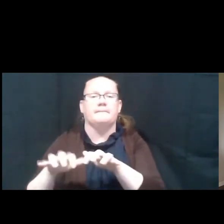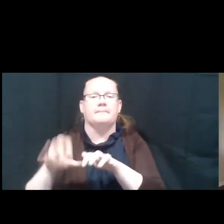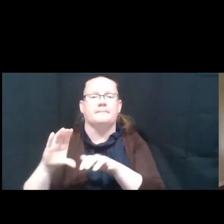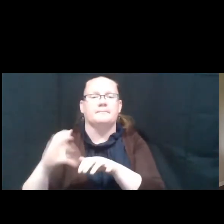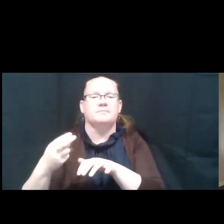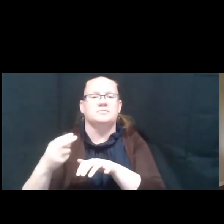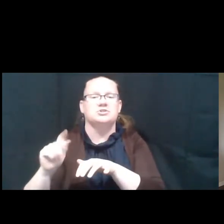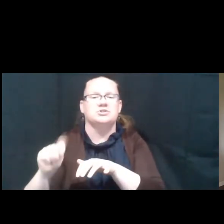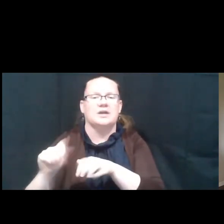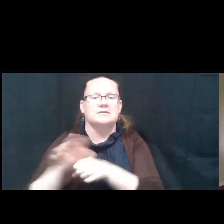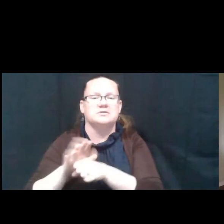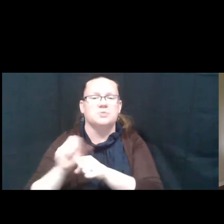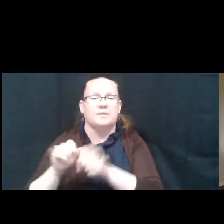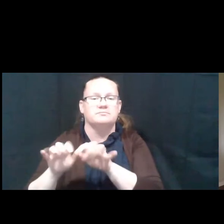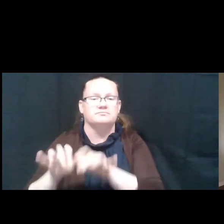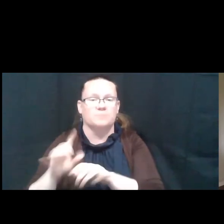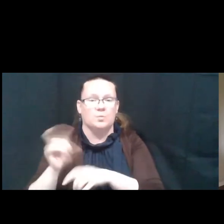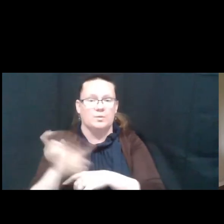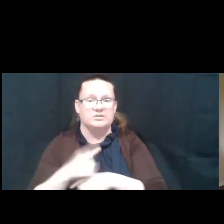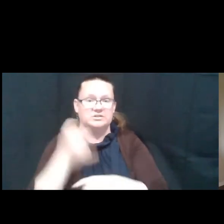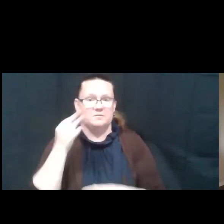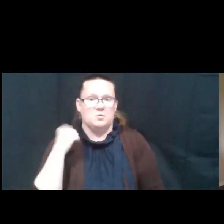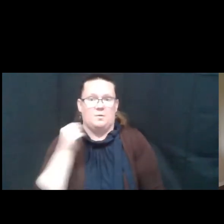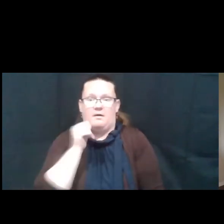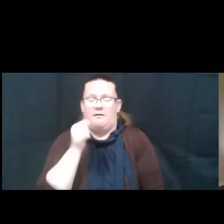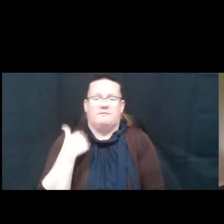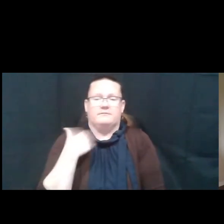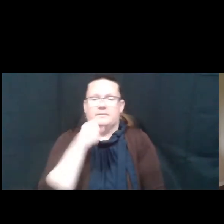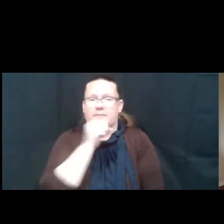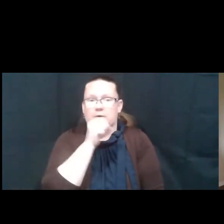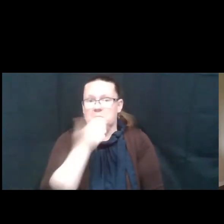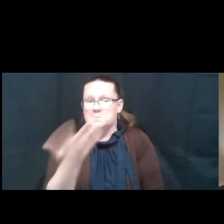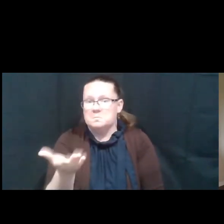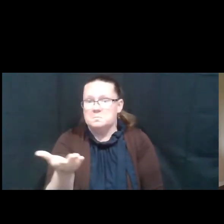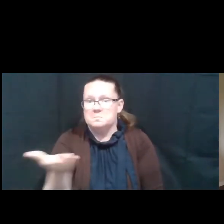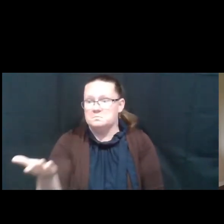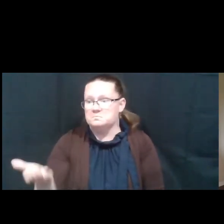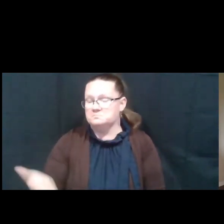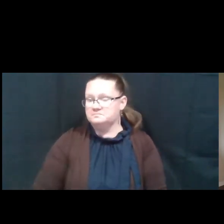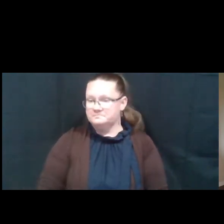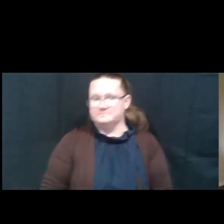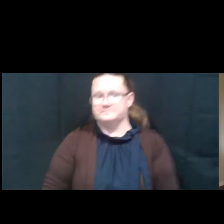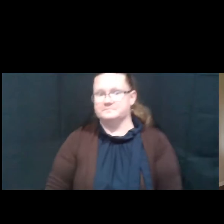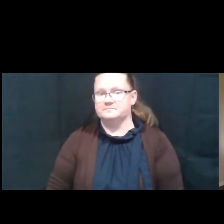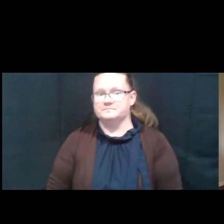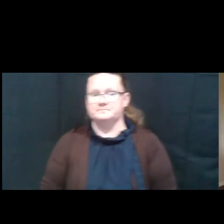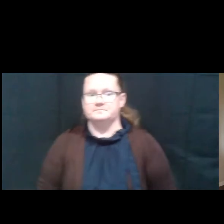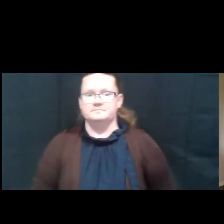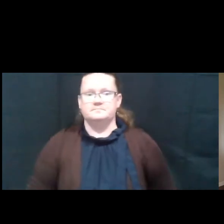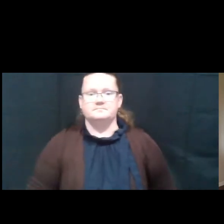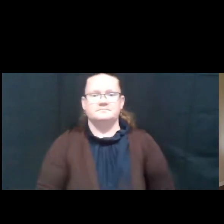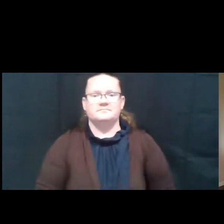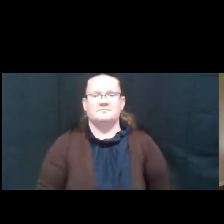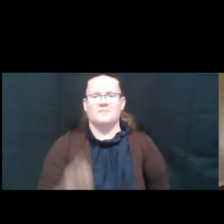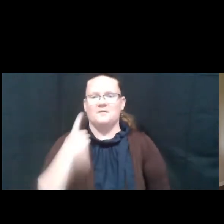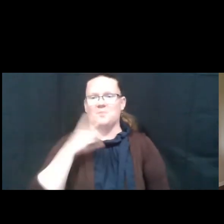that. If you don't have access to a microphone on your laptop or tablet